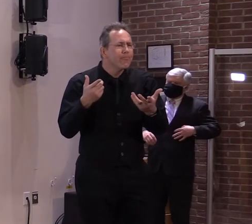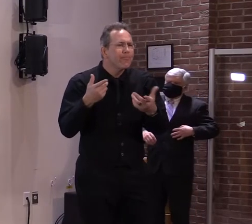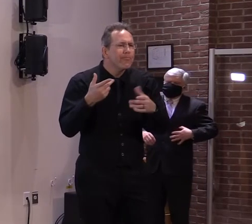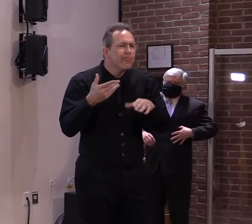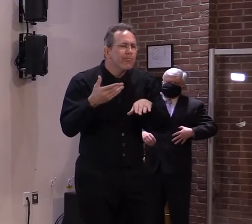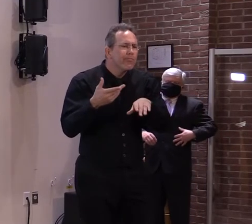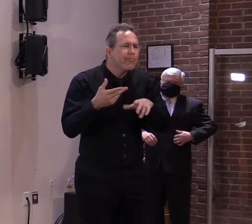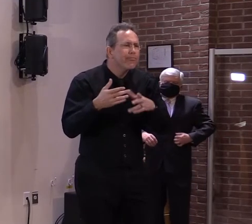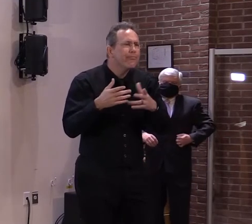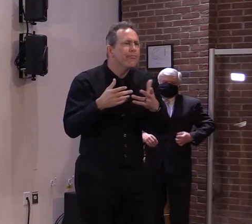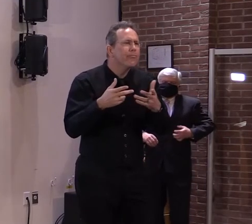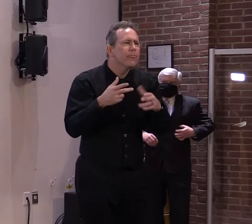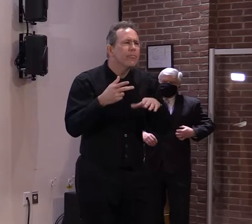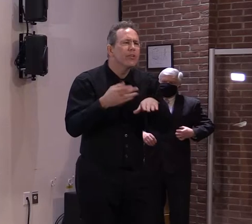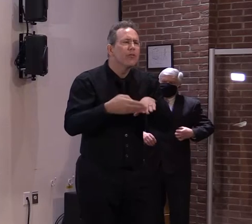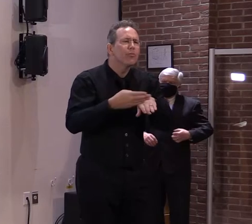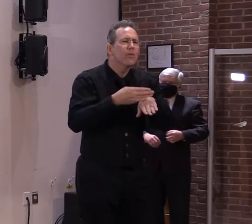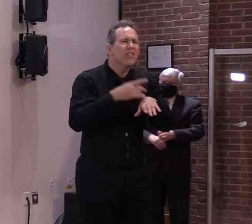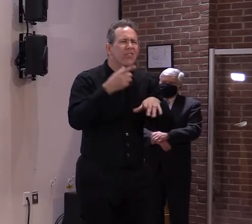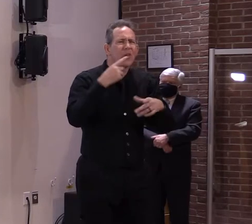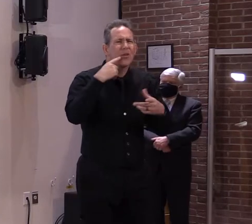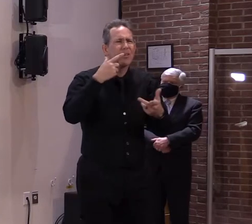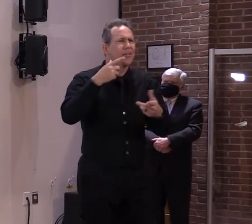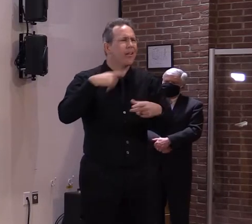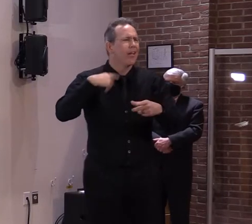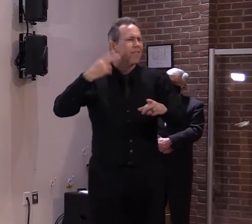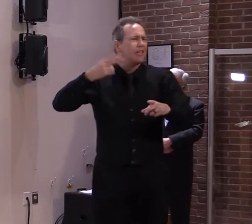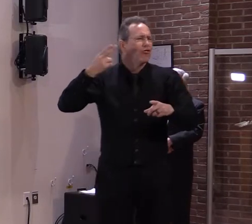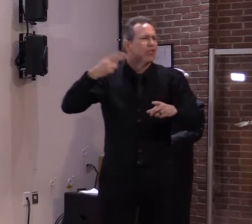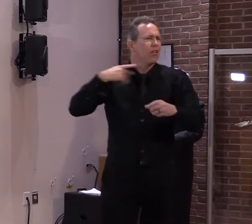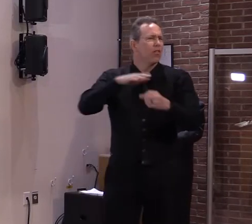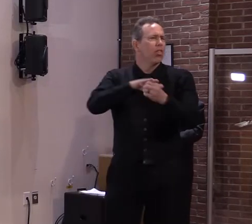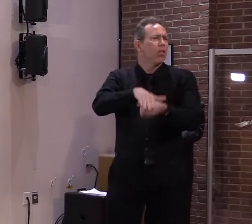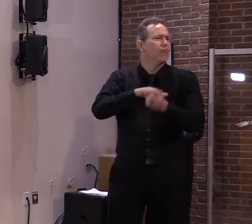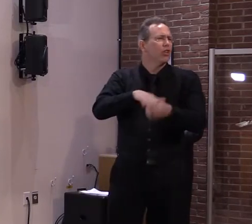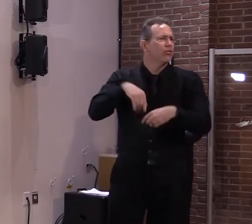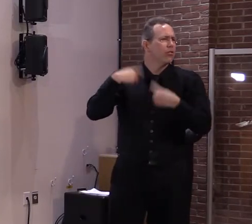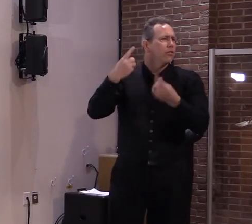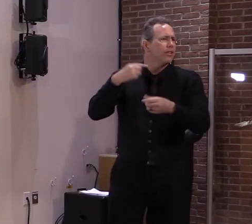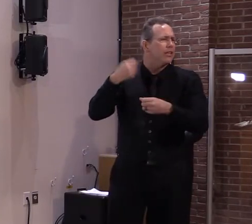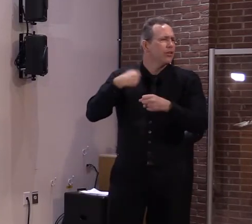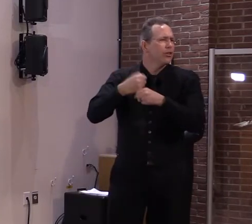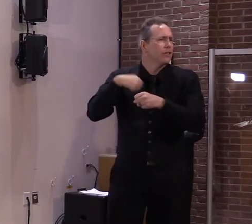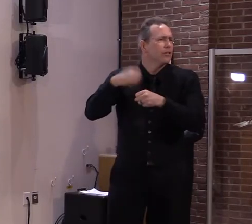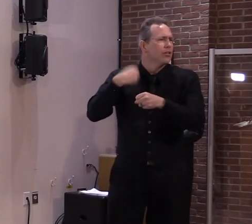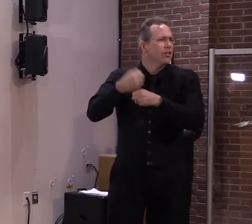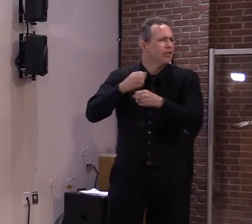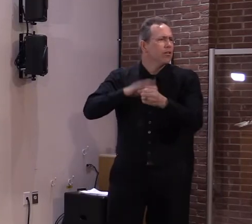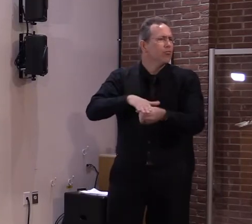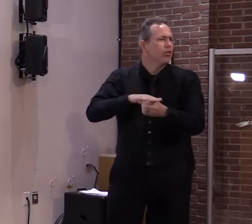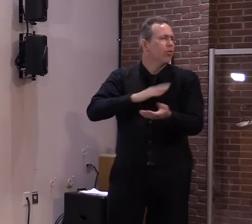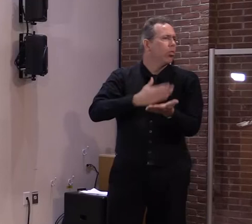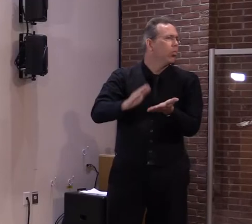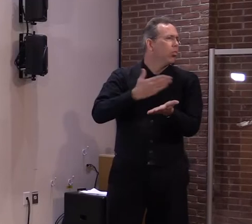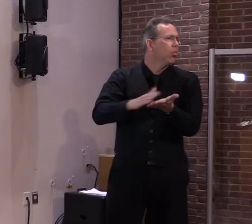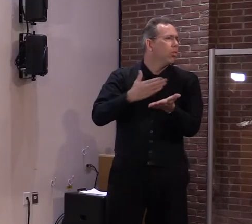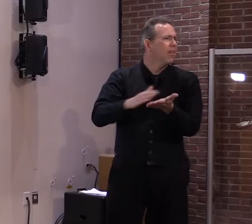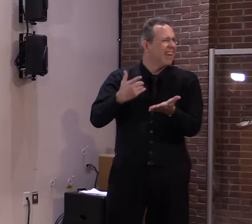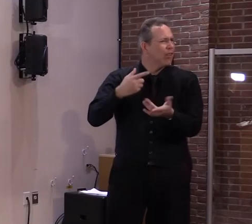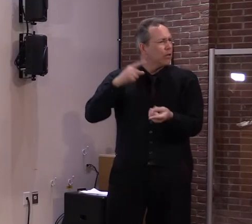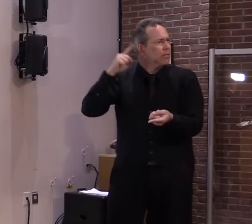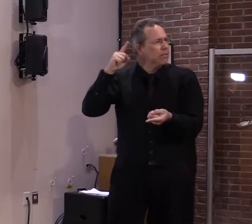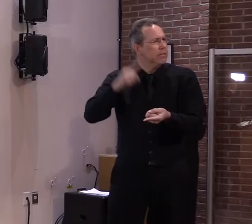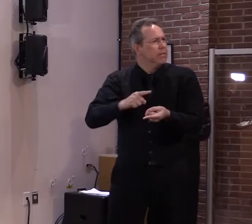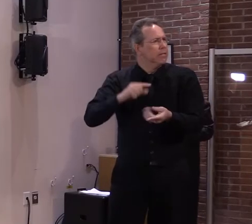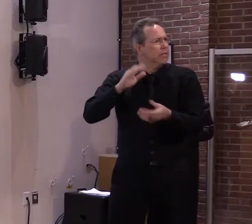specifically impacted this population? Let me try and answer part of that and let Dr. Levine fill in all the gaps that